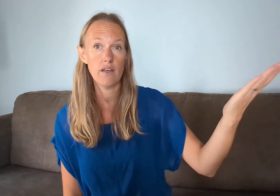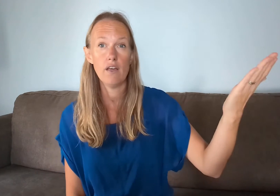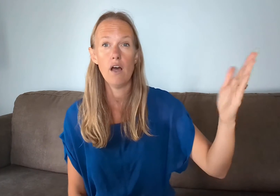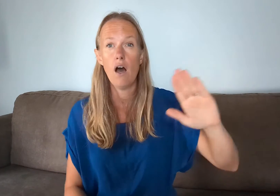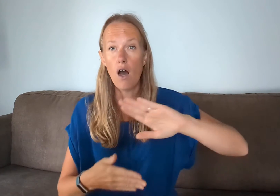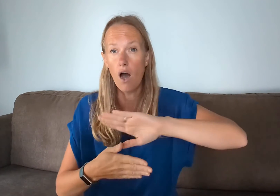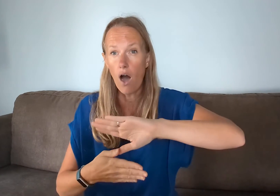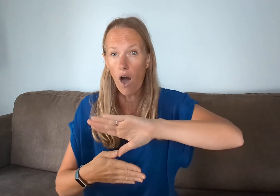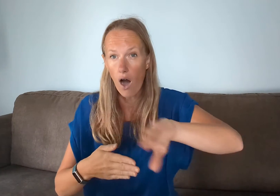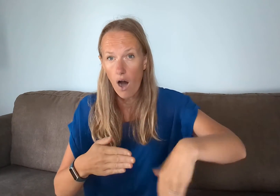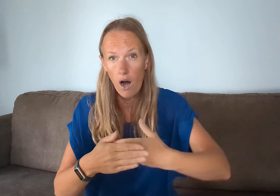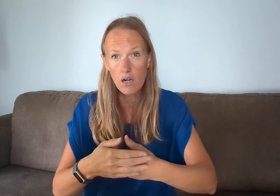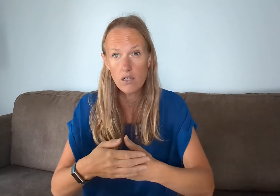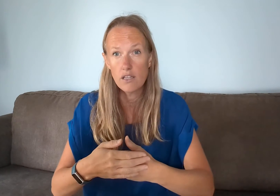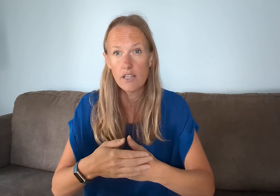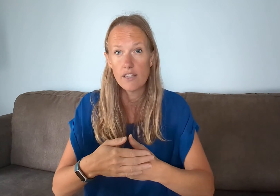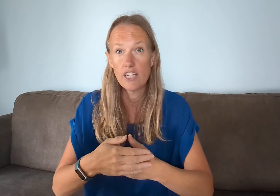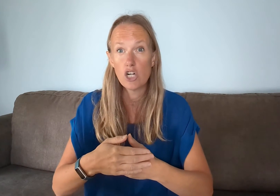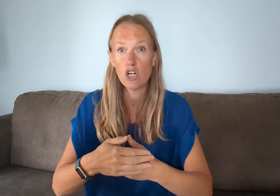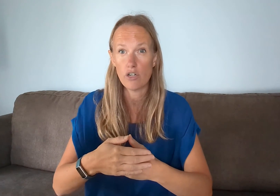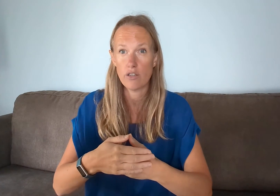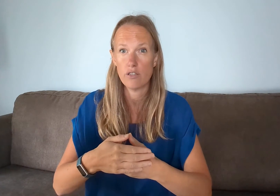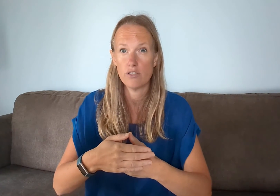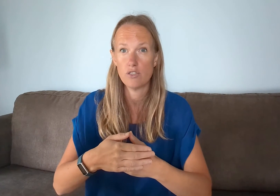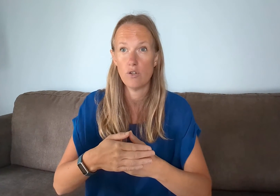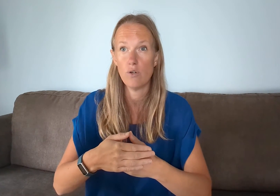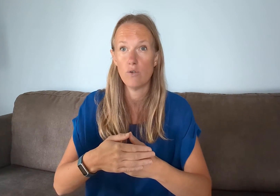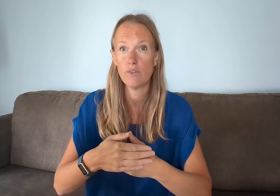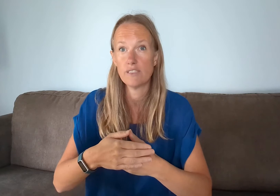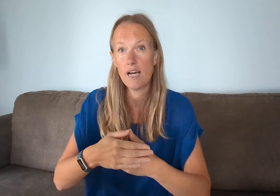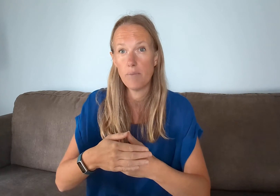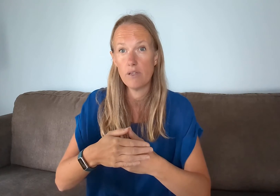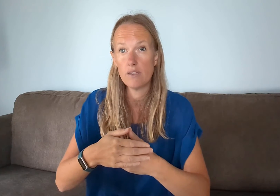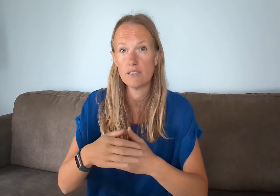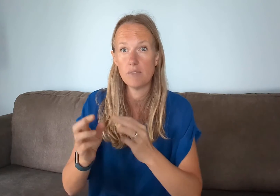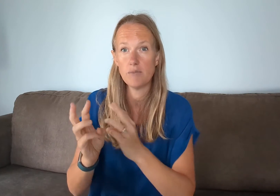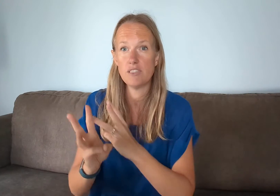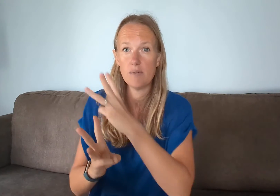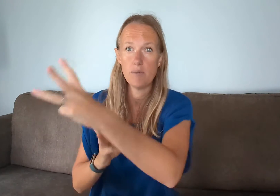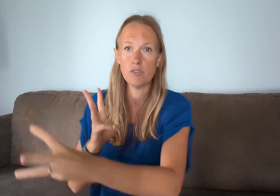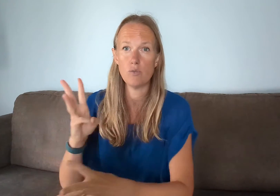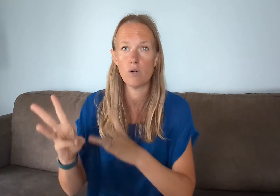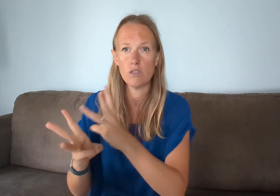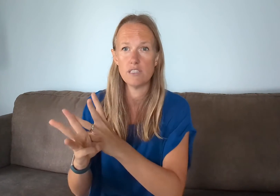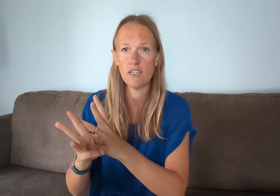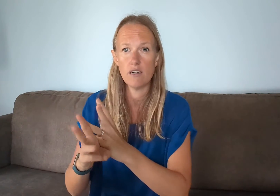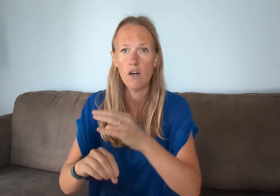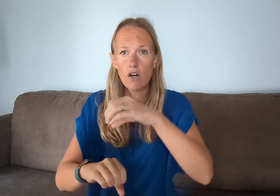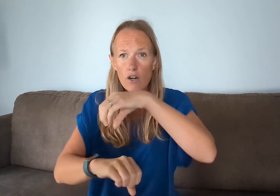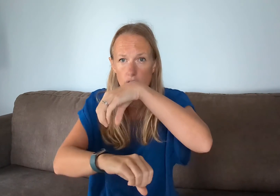okay, all the earth. So there's a couple, sometimes you see people do world here. Earth, you